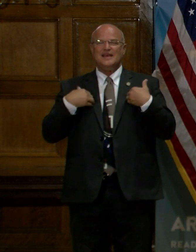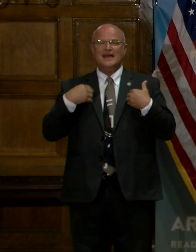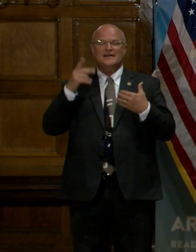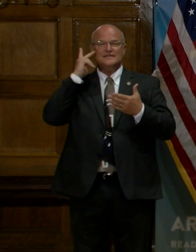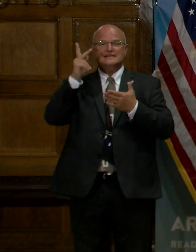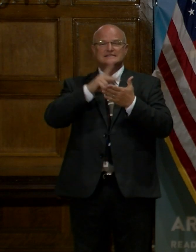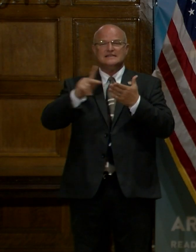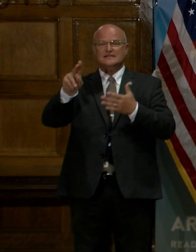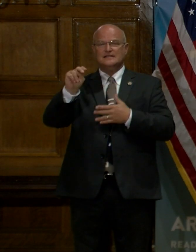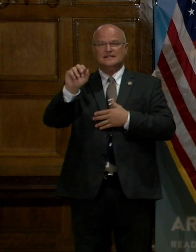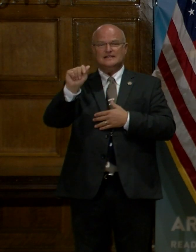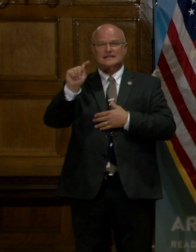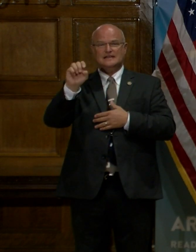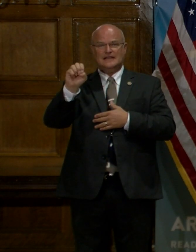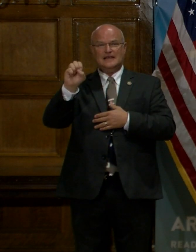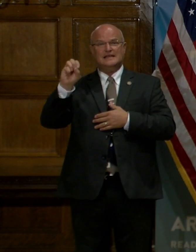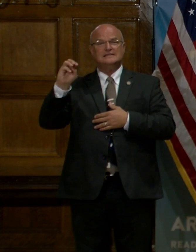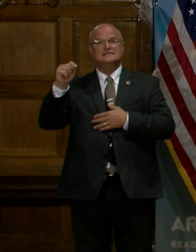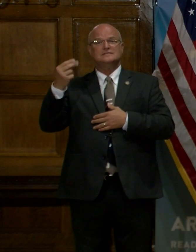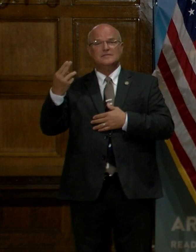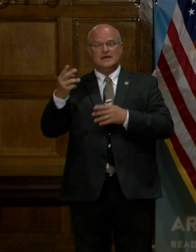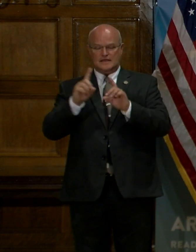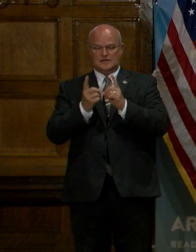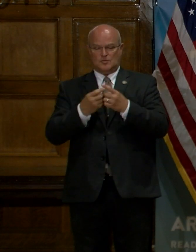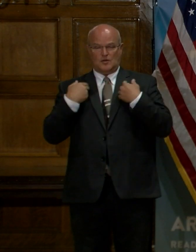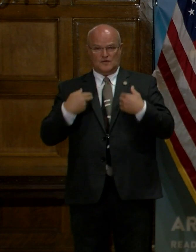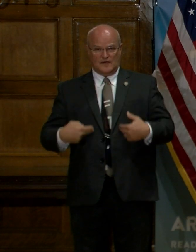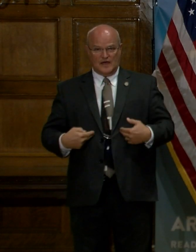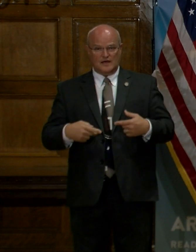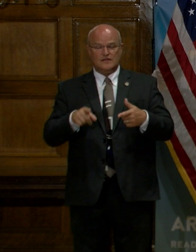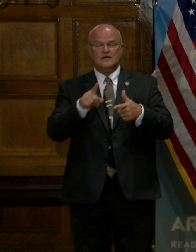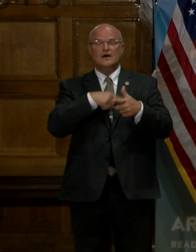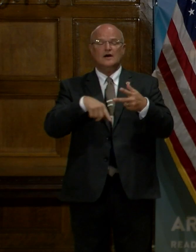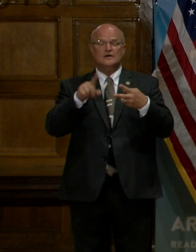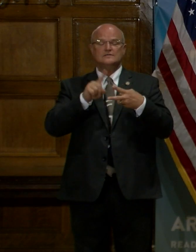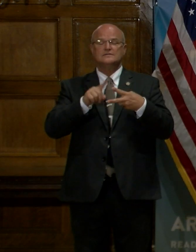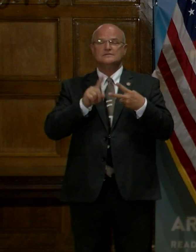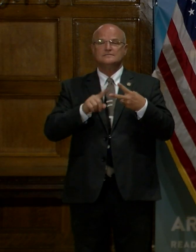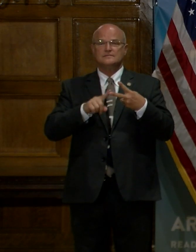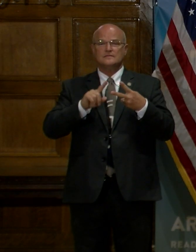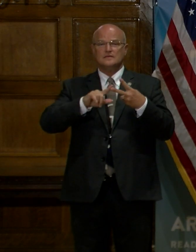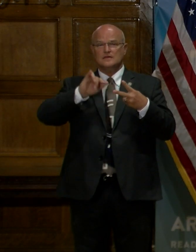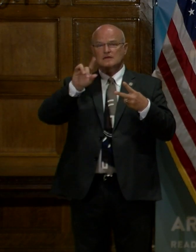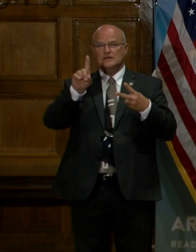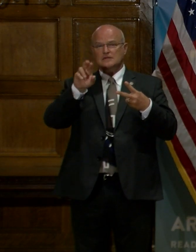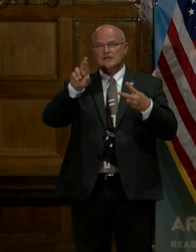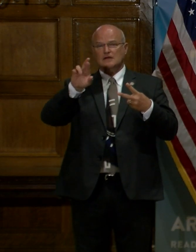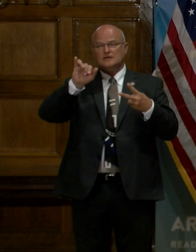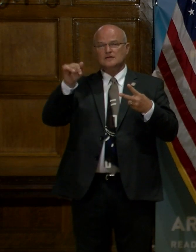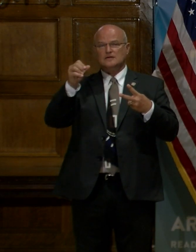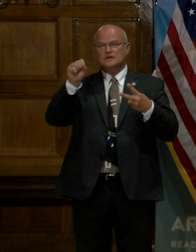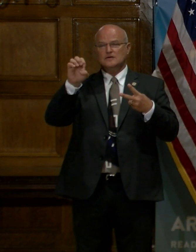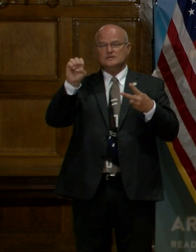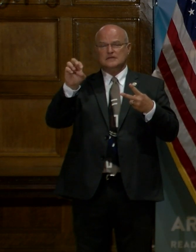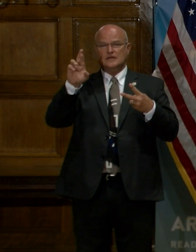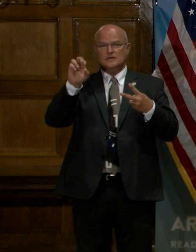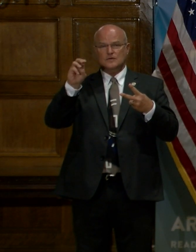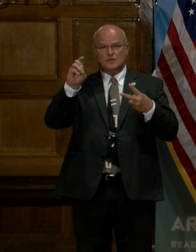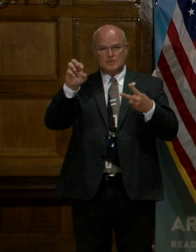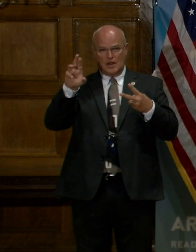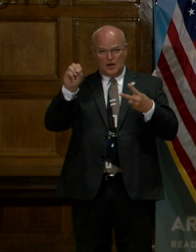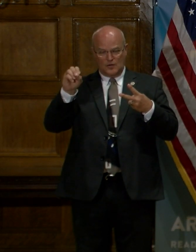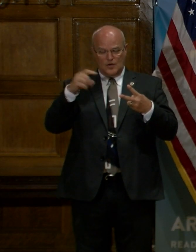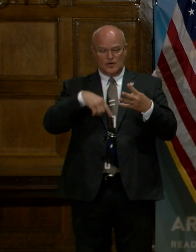Secretary Nate Smith, the Department of Health, and then also Dr. Jose Romero of the Department of